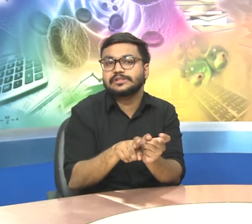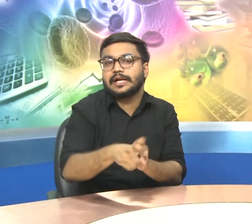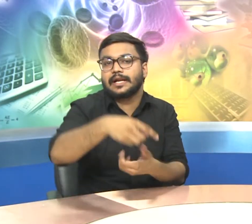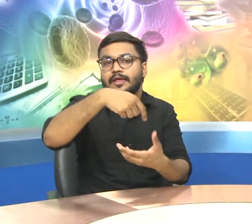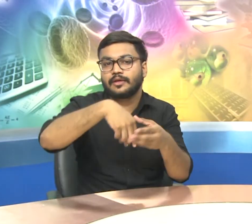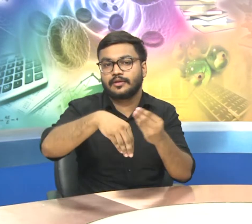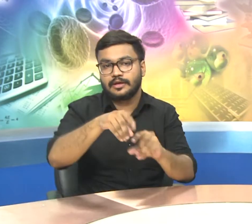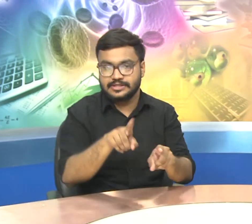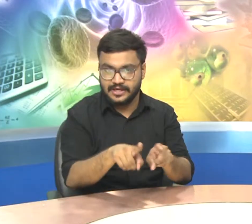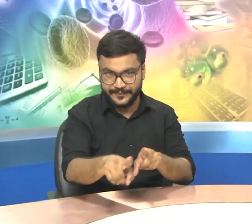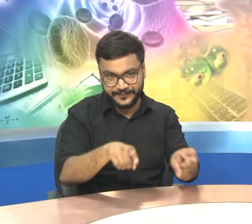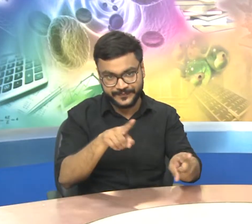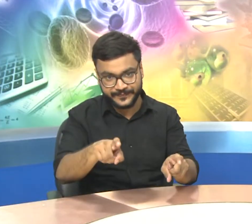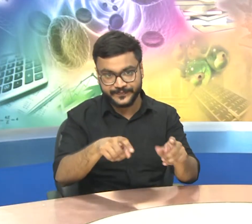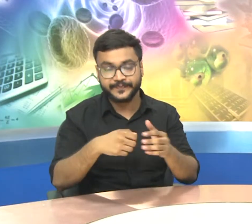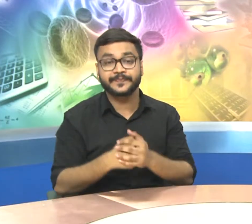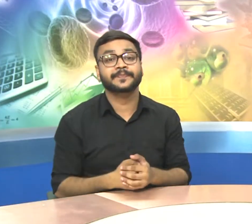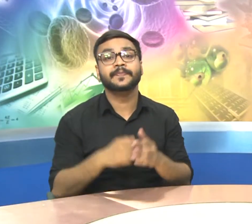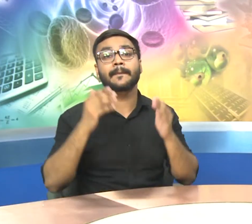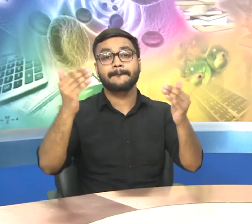Producers are